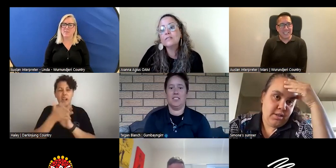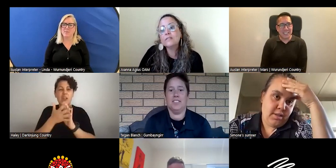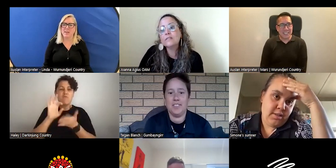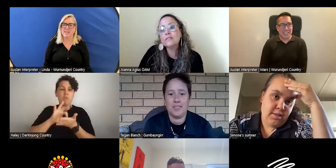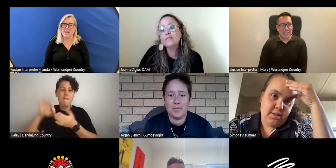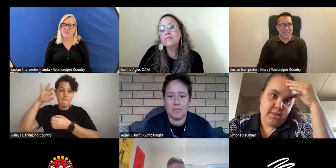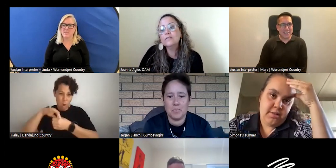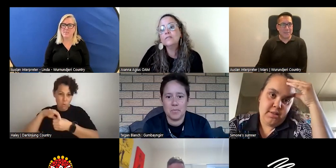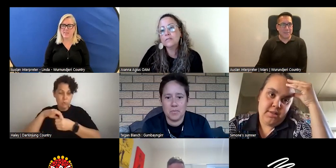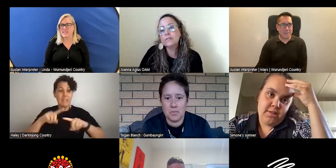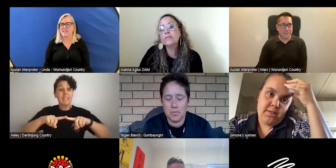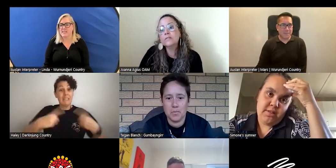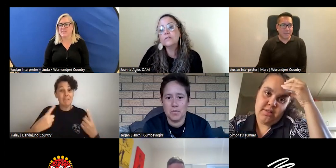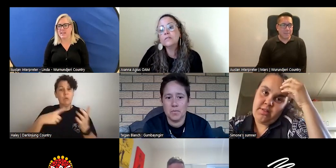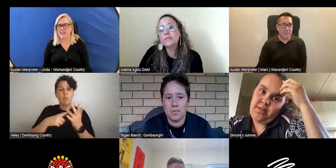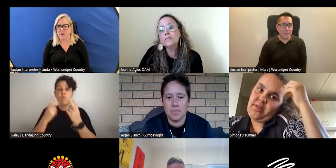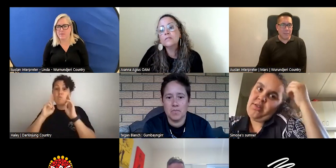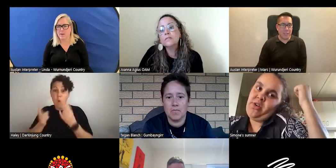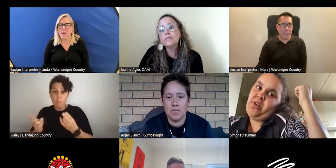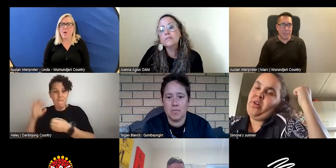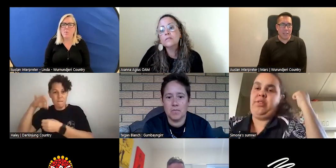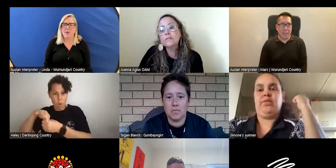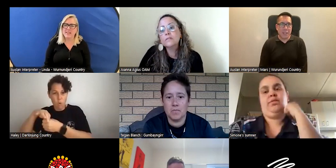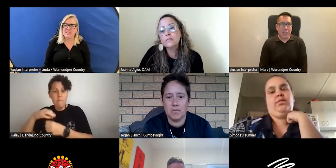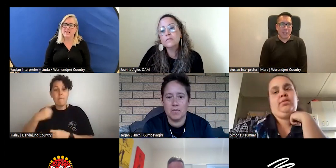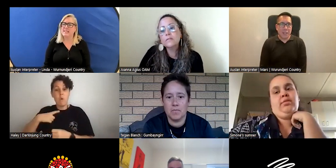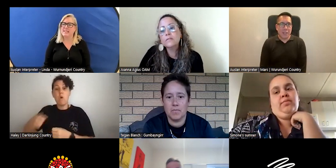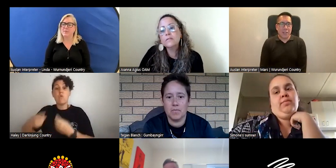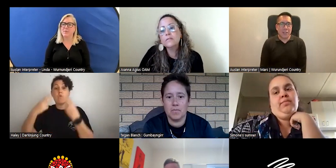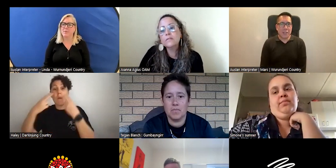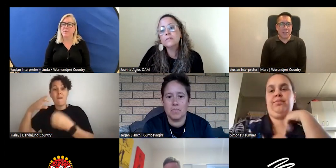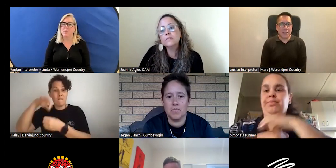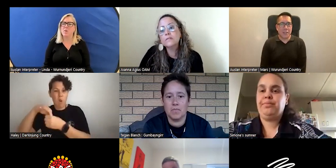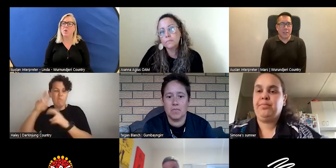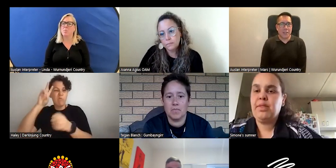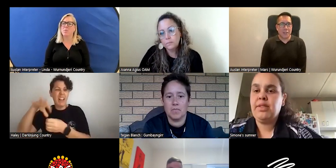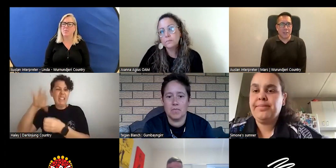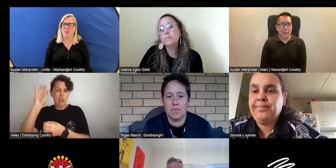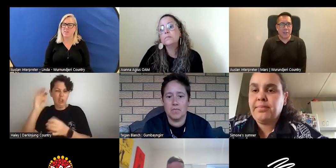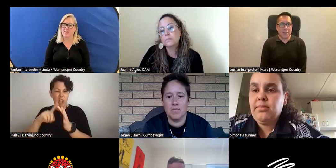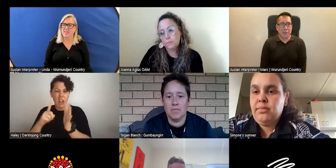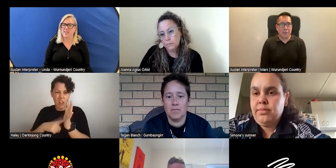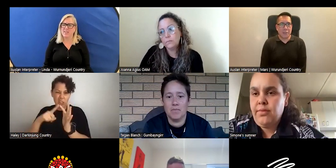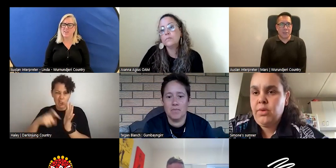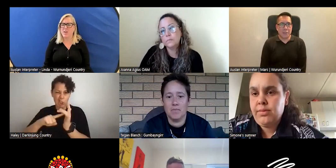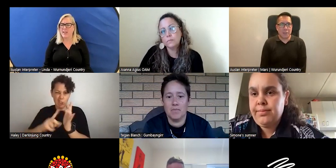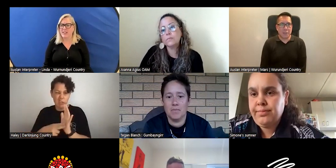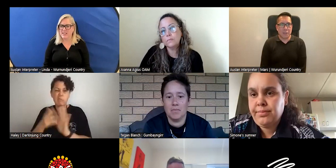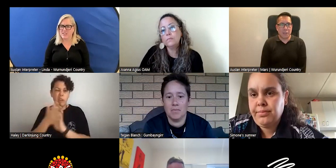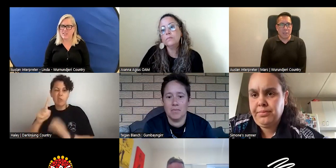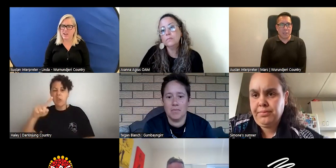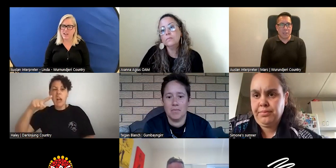the referendum, this is our sign for it, why is it different from a normal vote, you know,